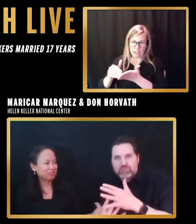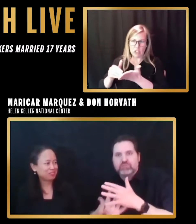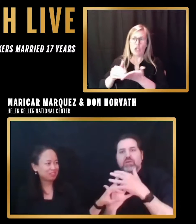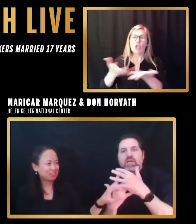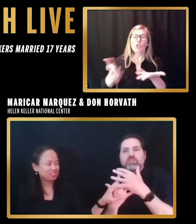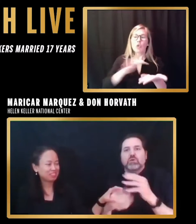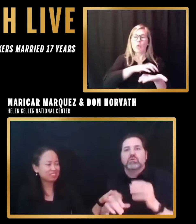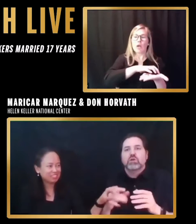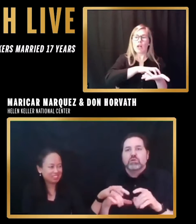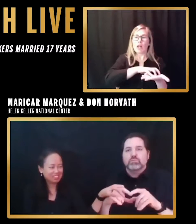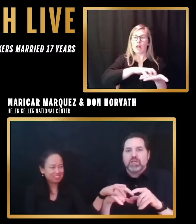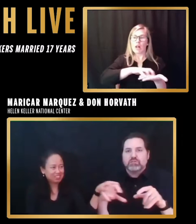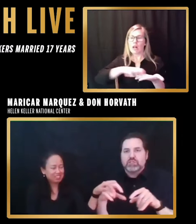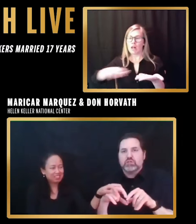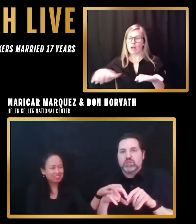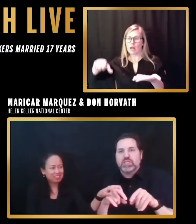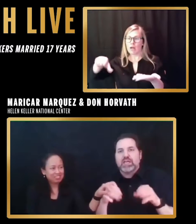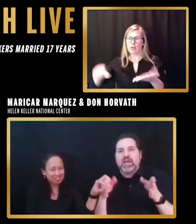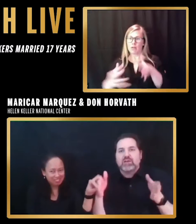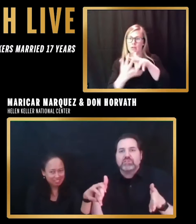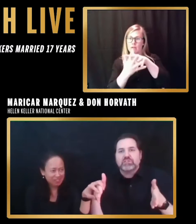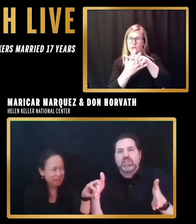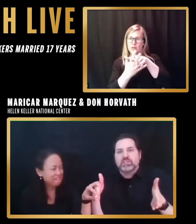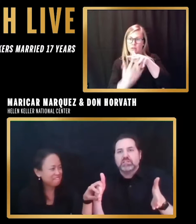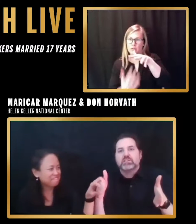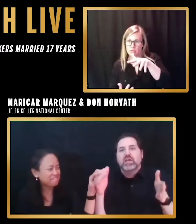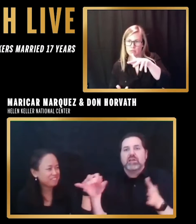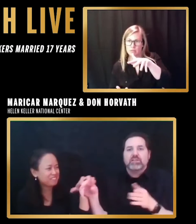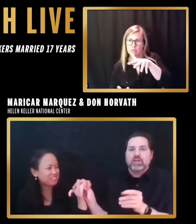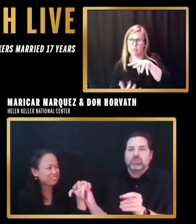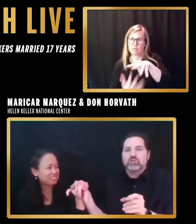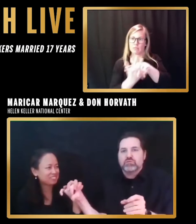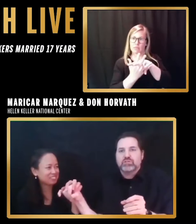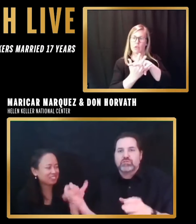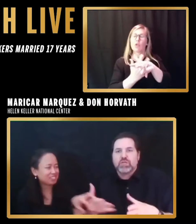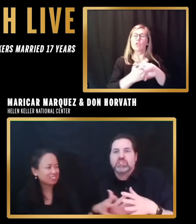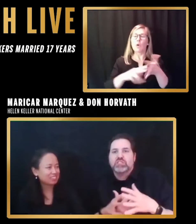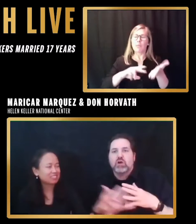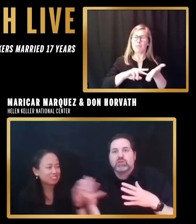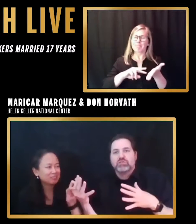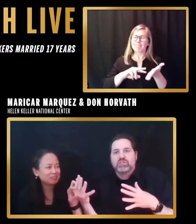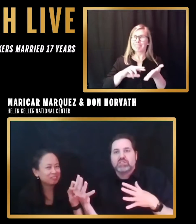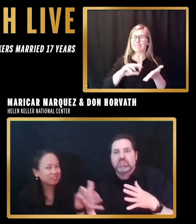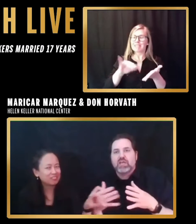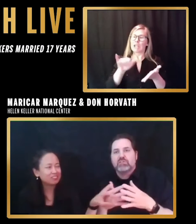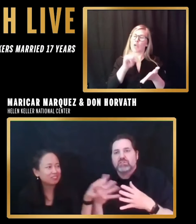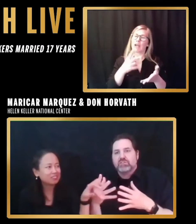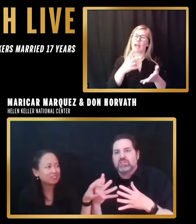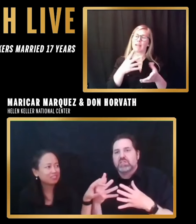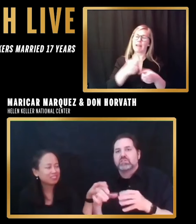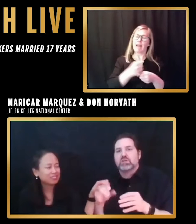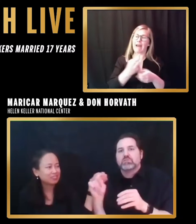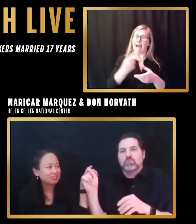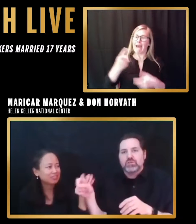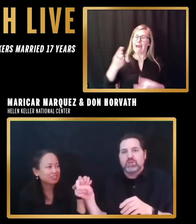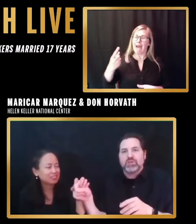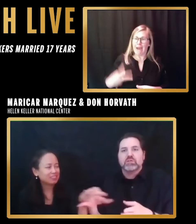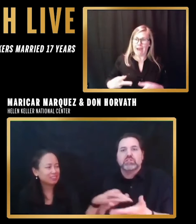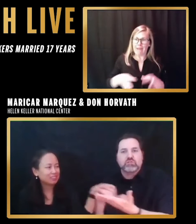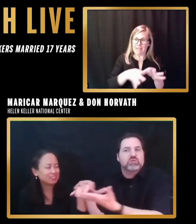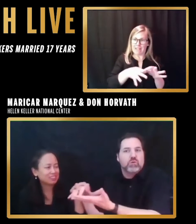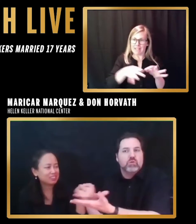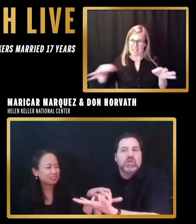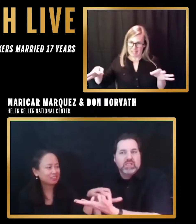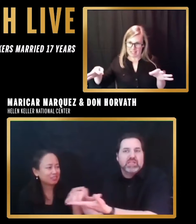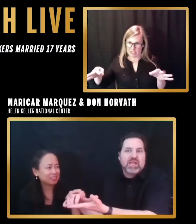to refresh. So basically you're going to get half a sentence. And then when you refresh the other sentence, half the sentence comes up with a period.